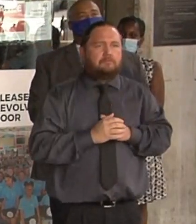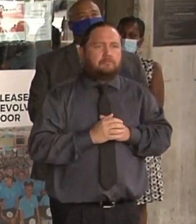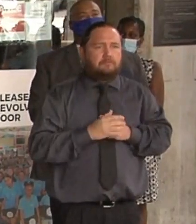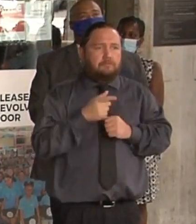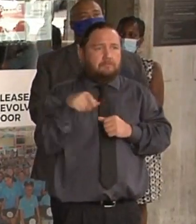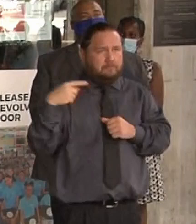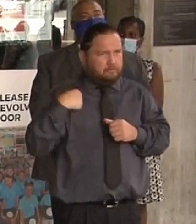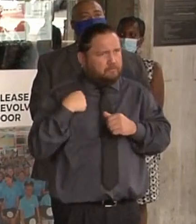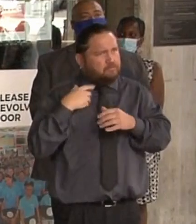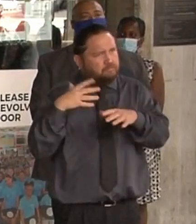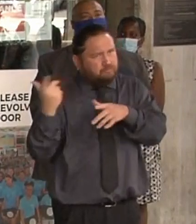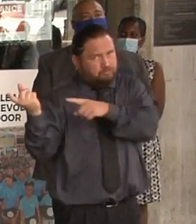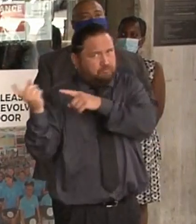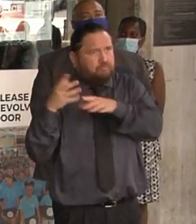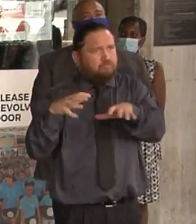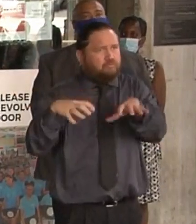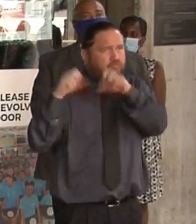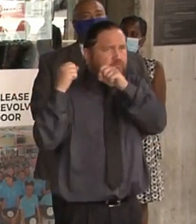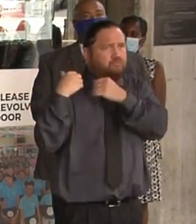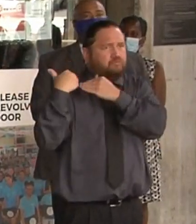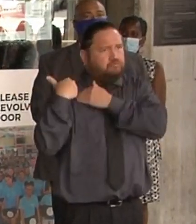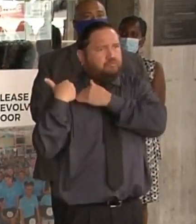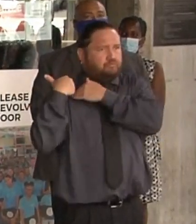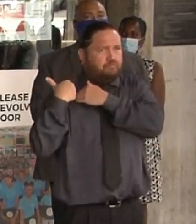before, that too often we've seen